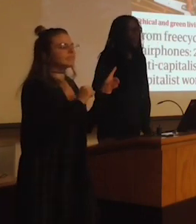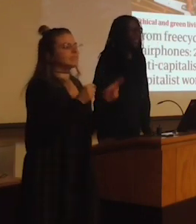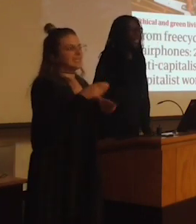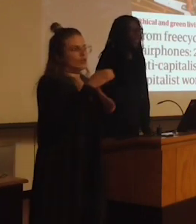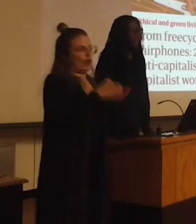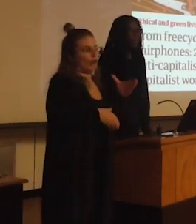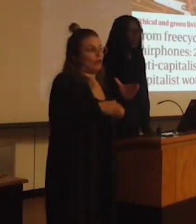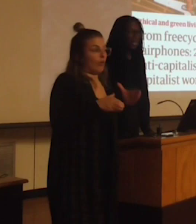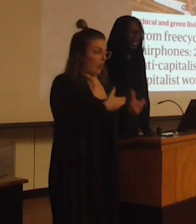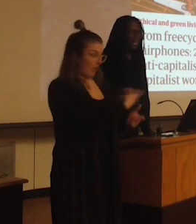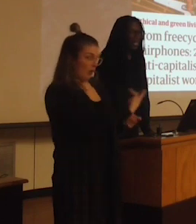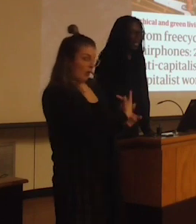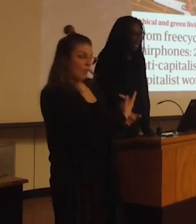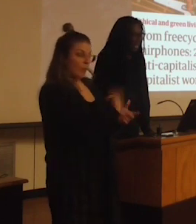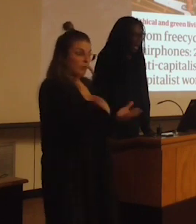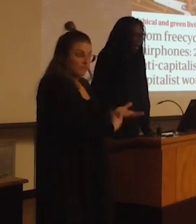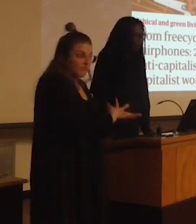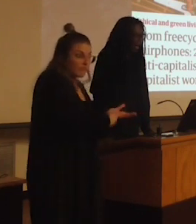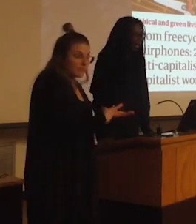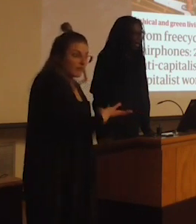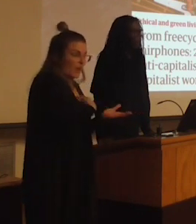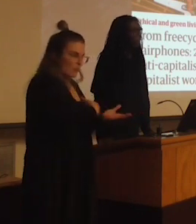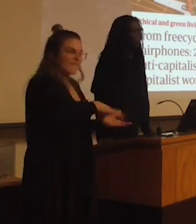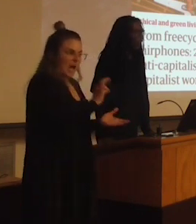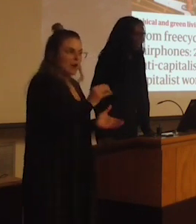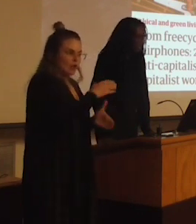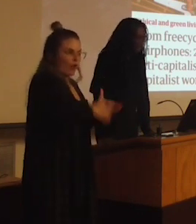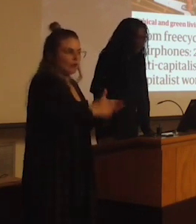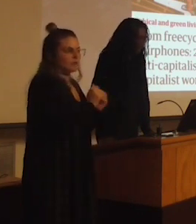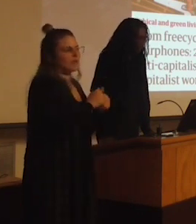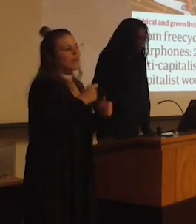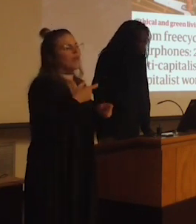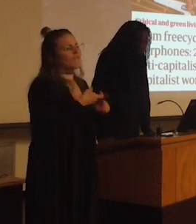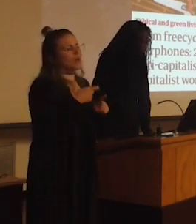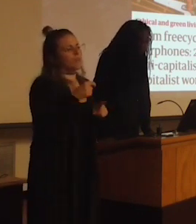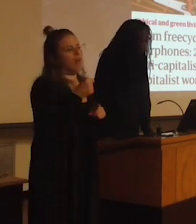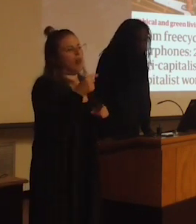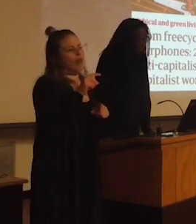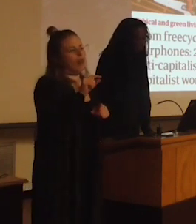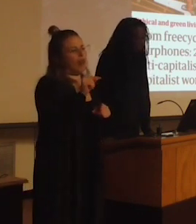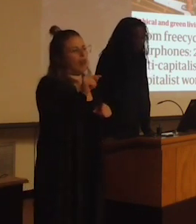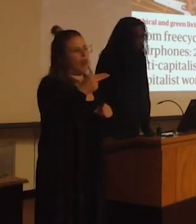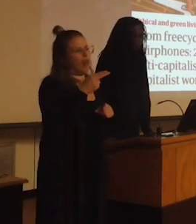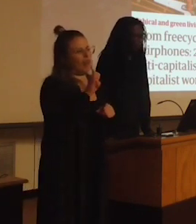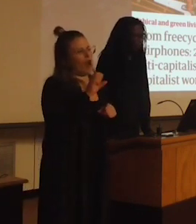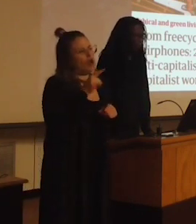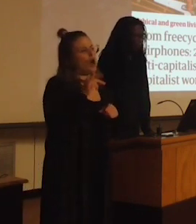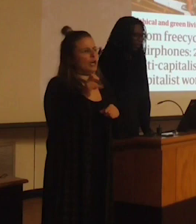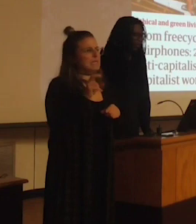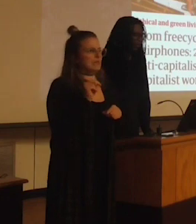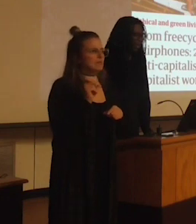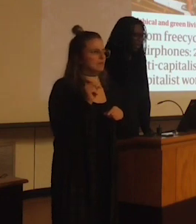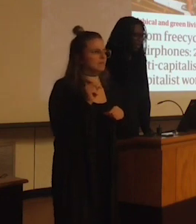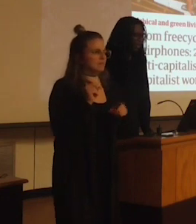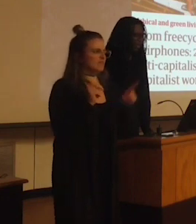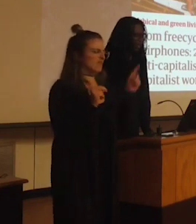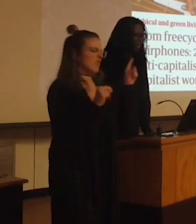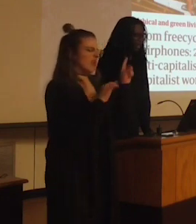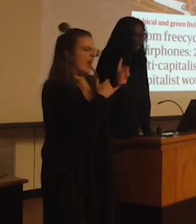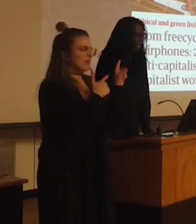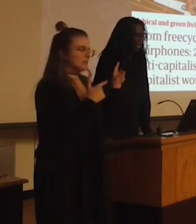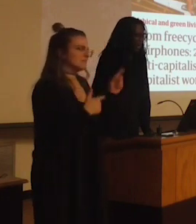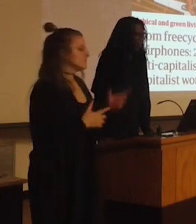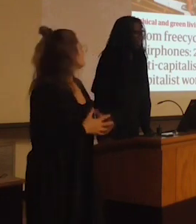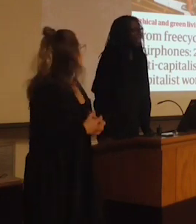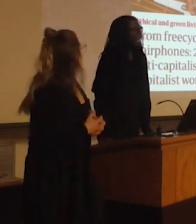article that we found together when we were discussing. And this is from The Guardian. From free cycling to bare bones, 24 ways to